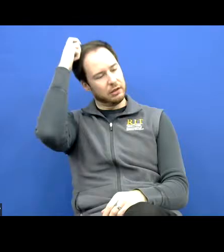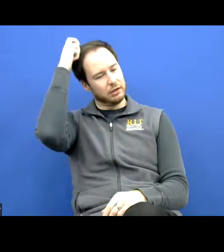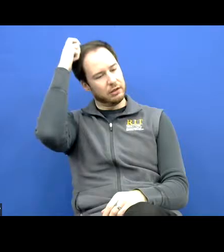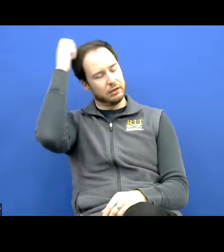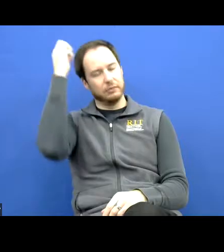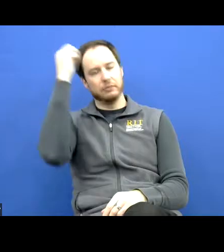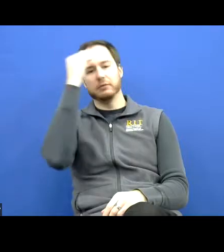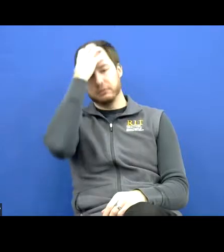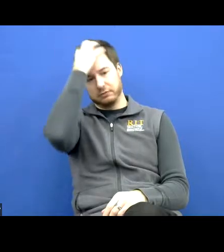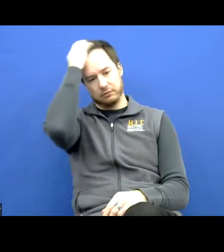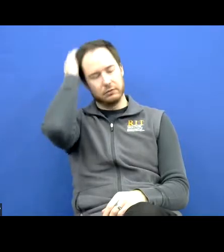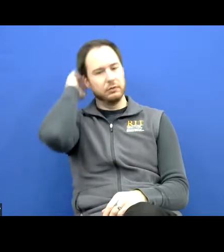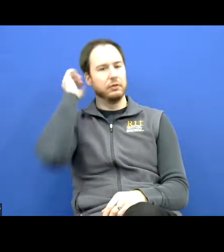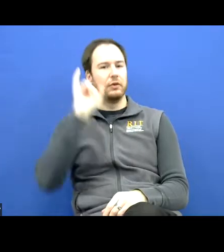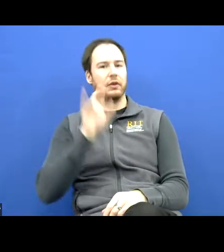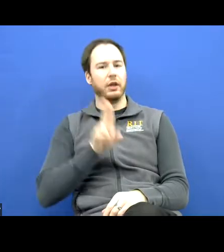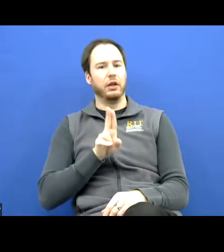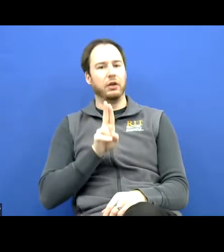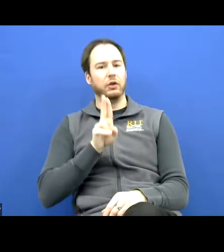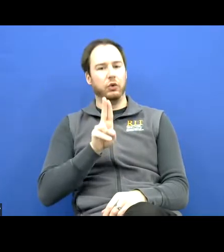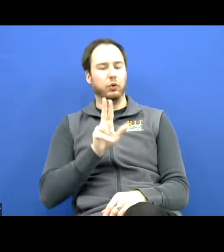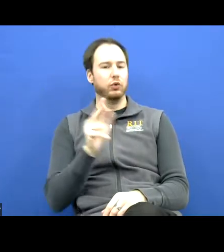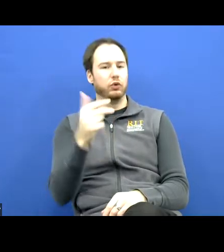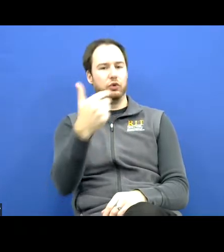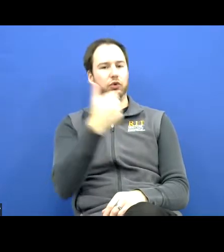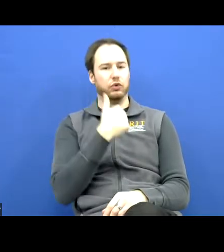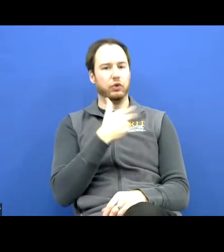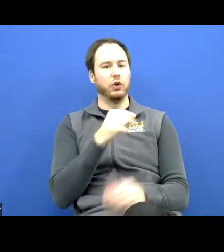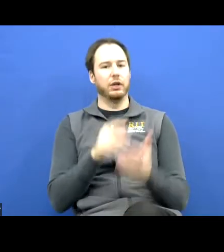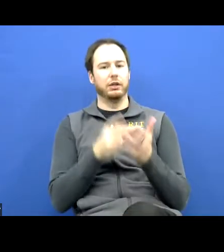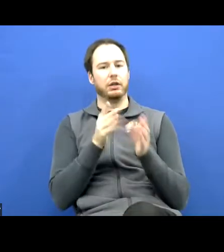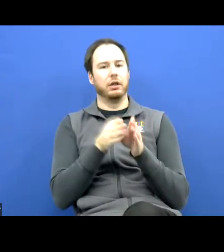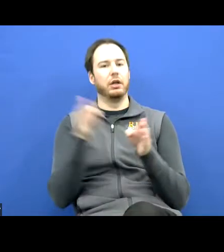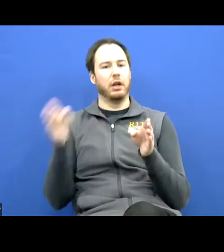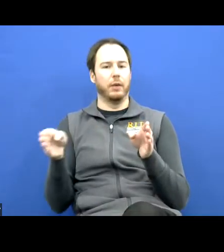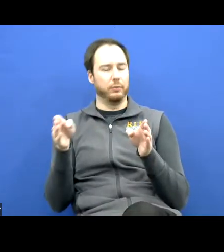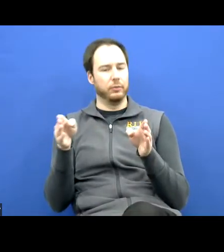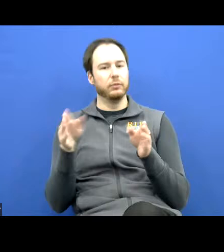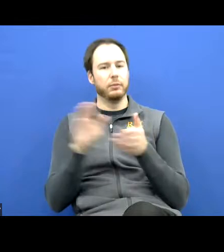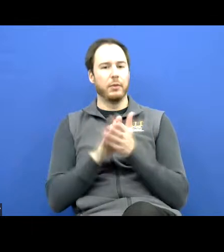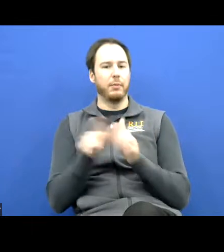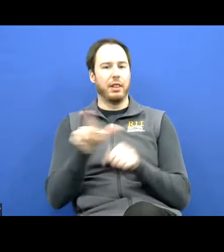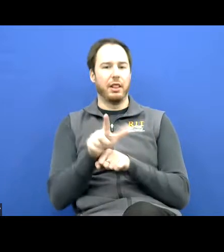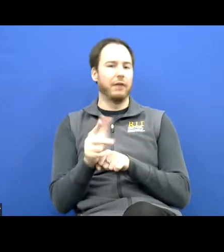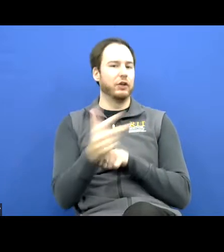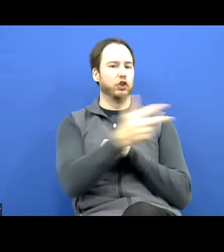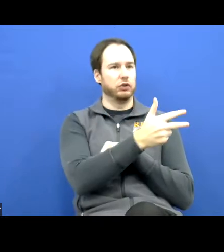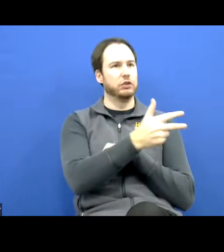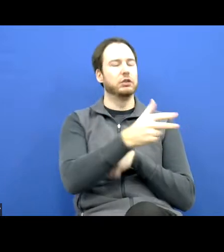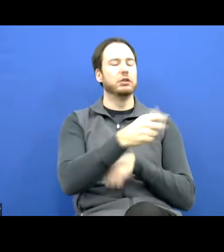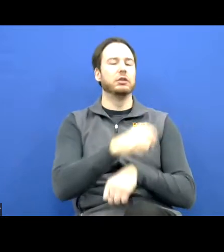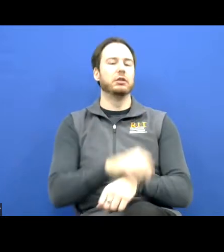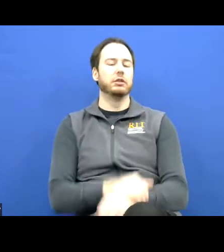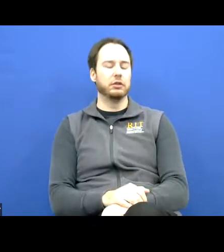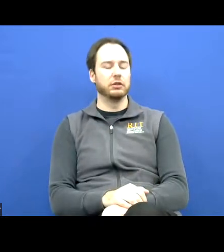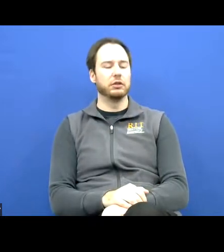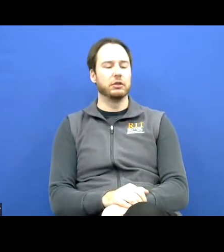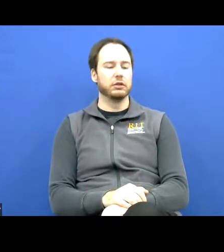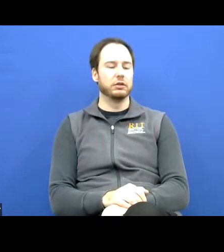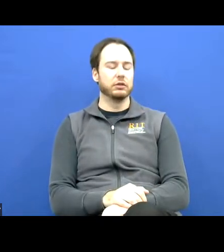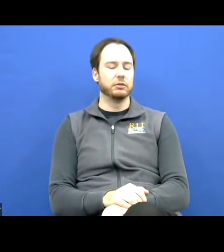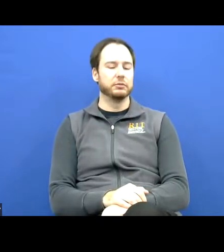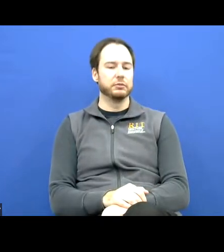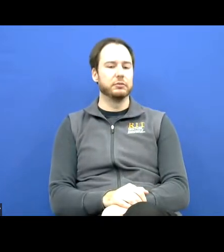the U-turn lanes that also doubled as left-hand turn lanes. And